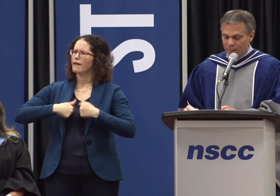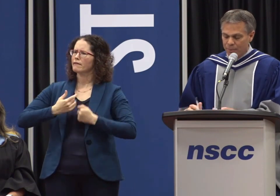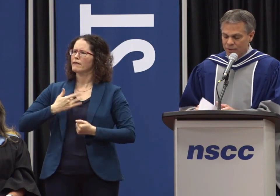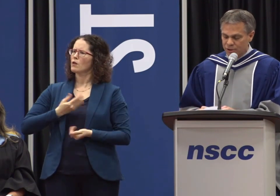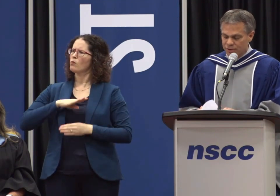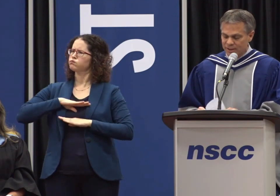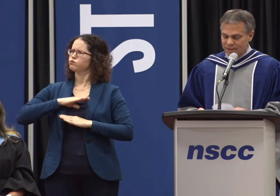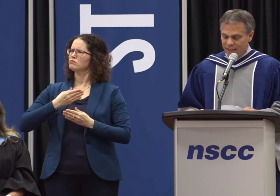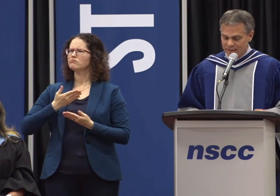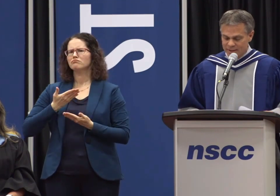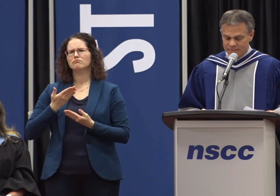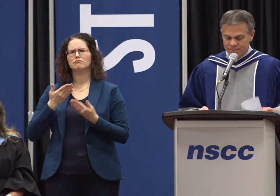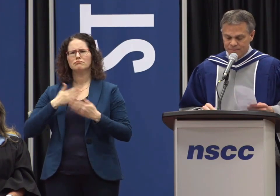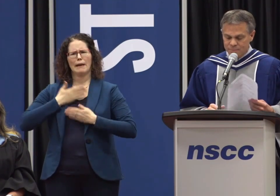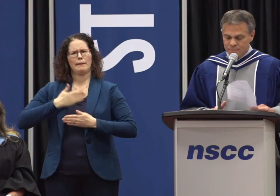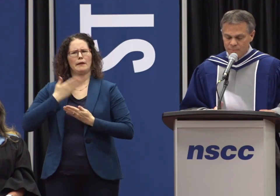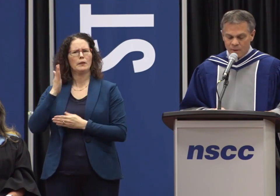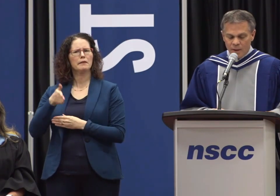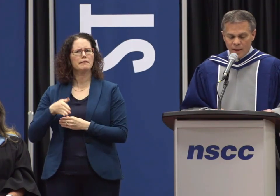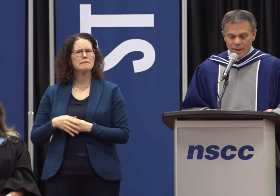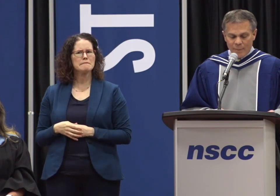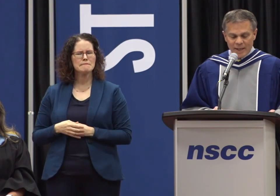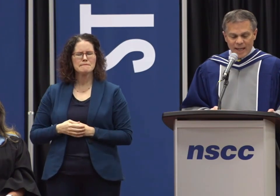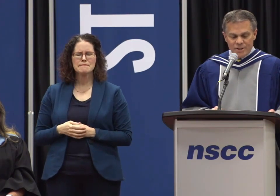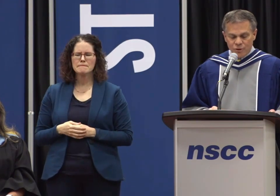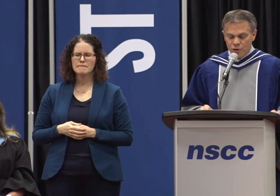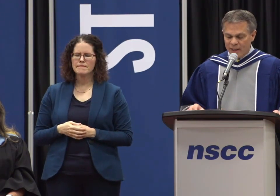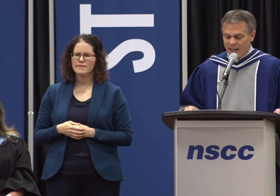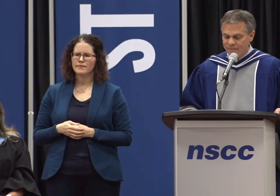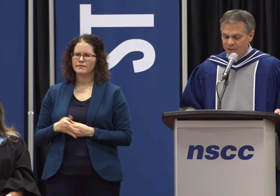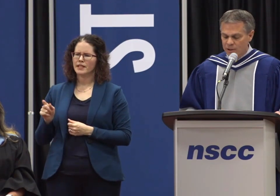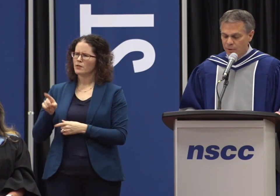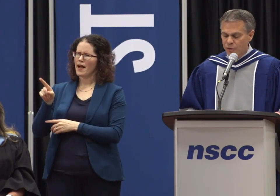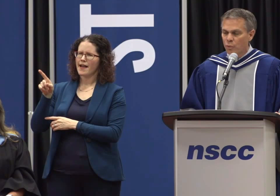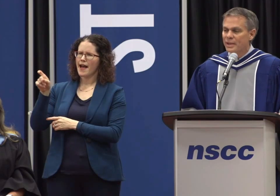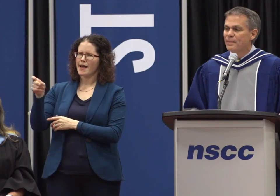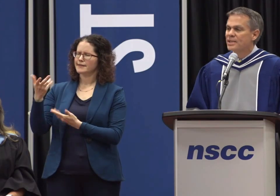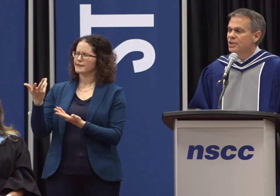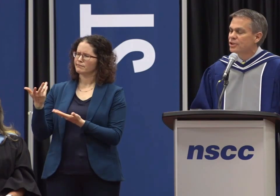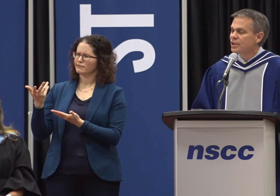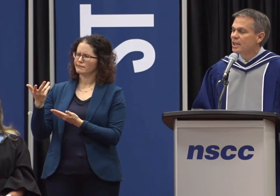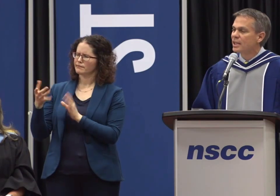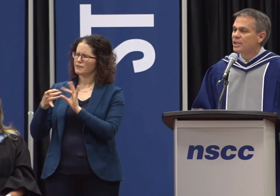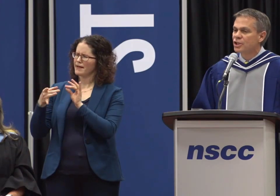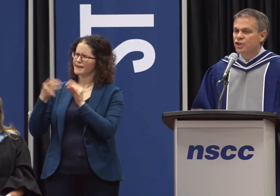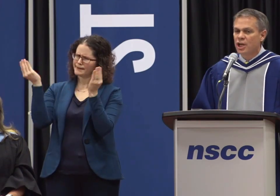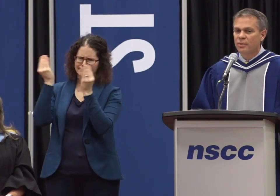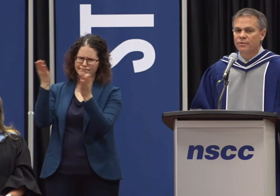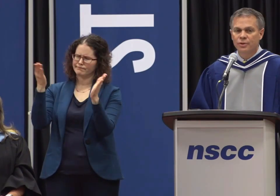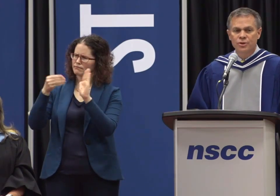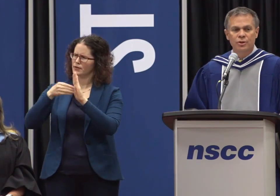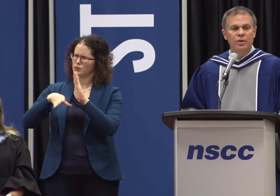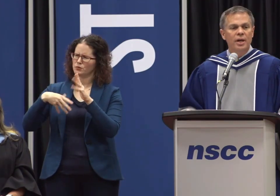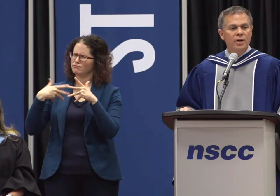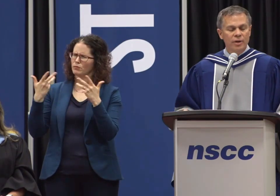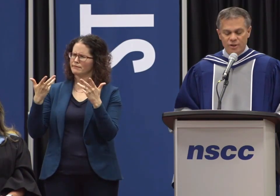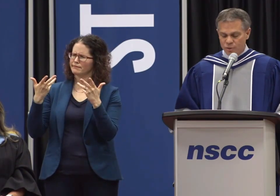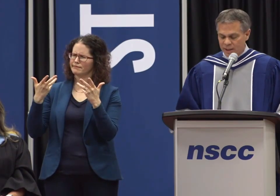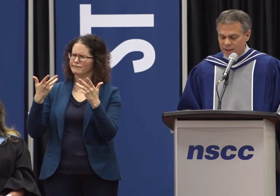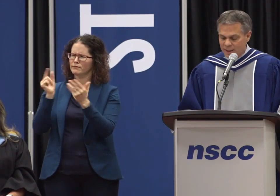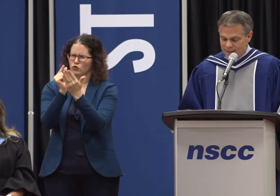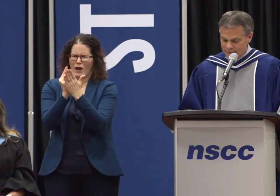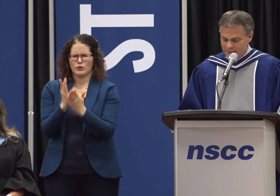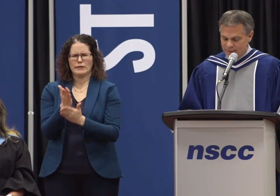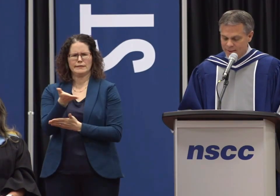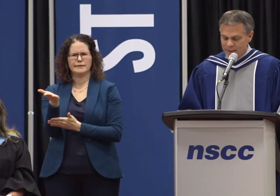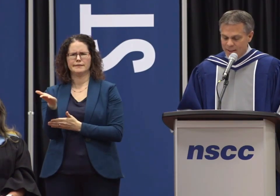happiness and personal success. And when I asked Colonel Hatfield about the one message that he'd like to share with future